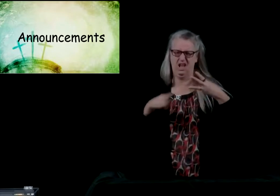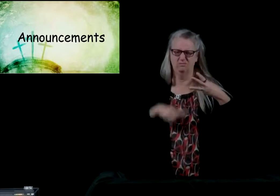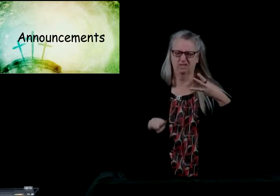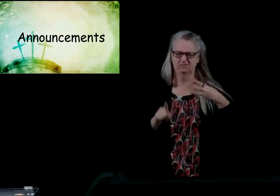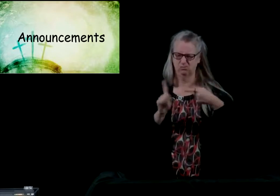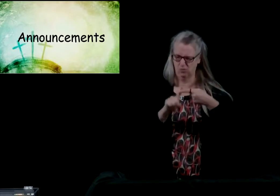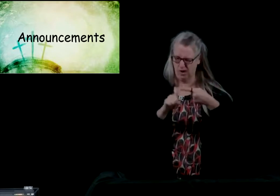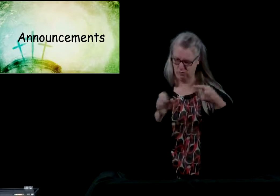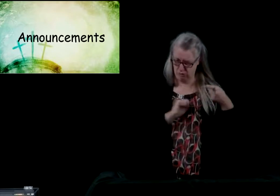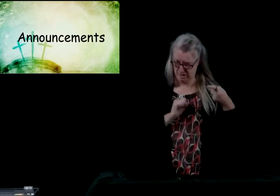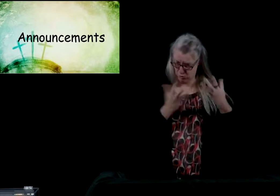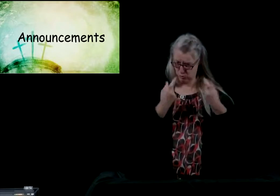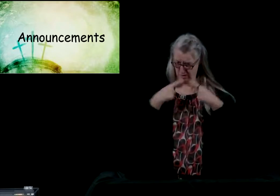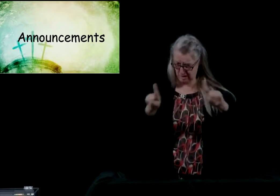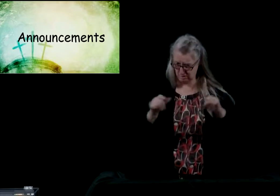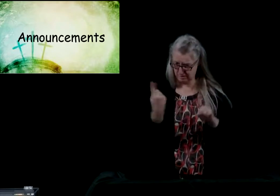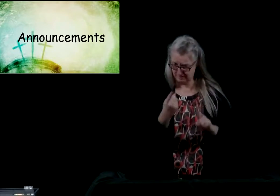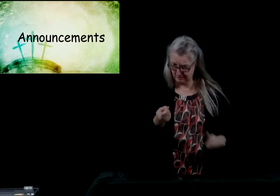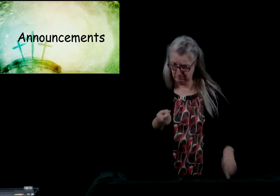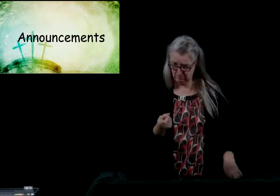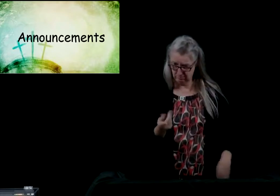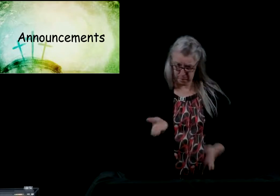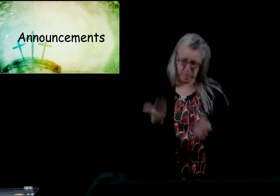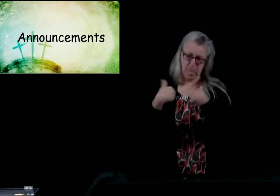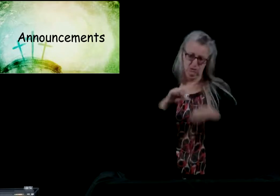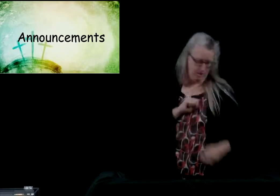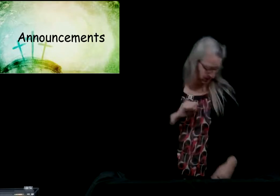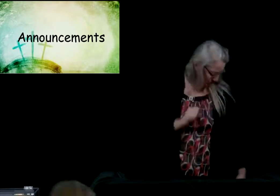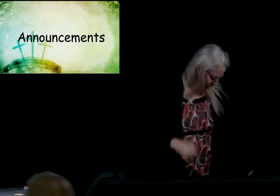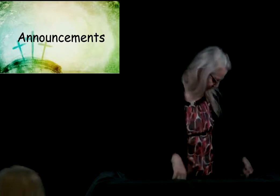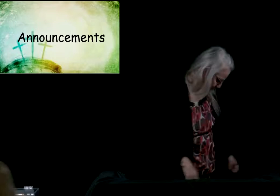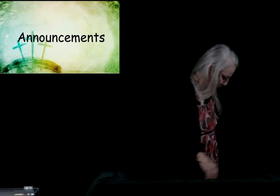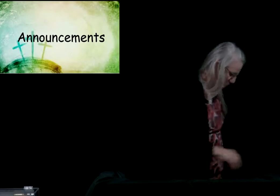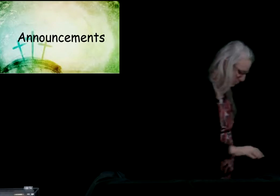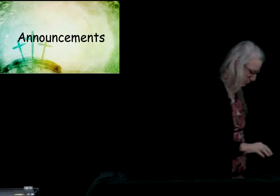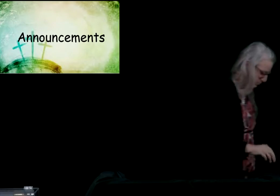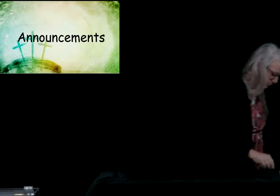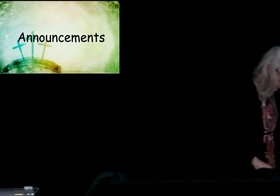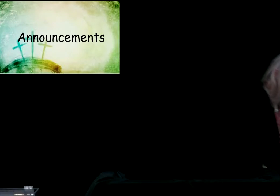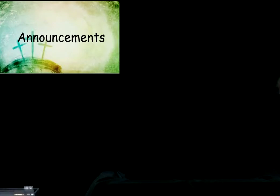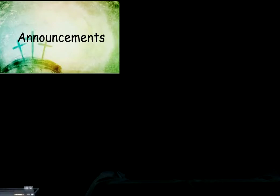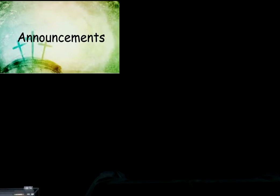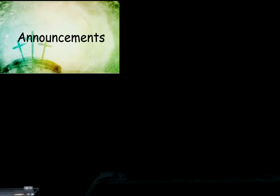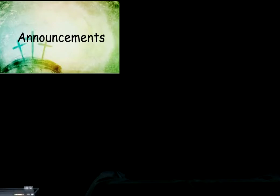I guess three announcements. Shannon, do you have an announcement? Come on up.